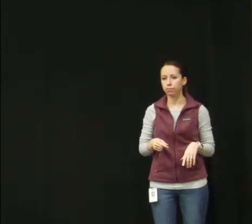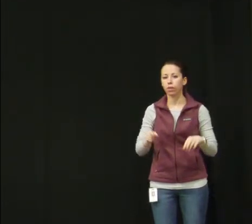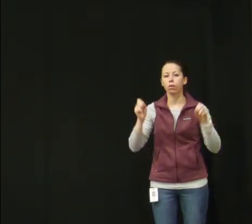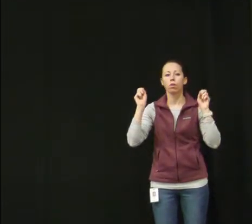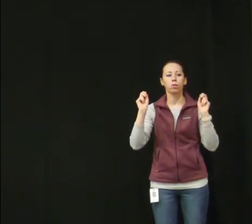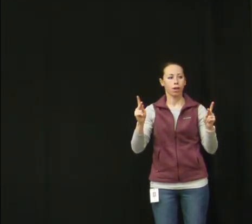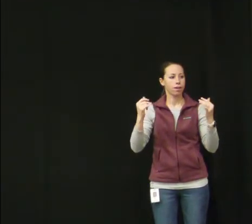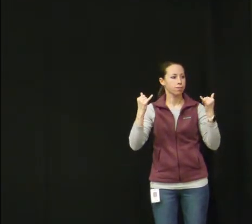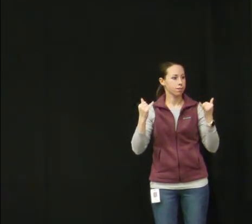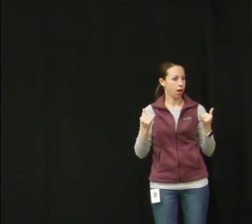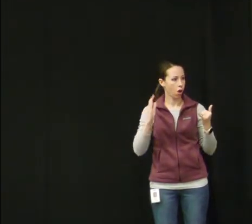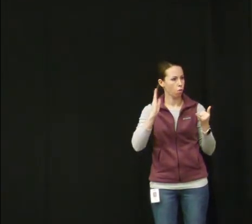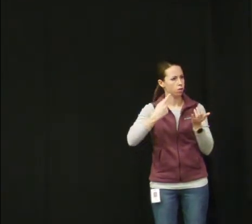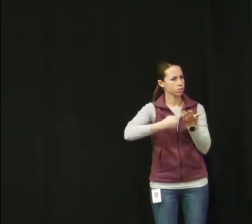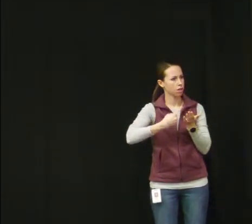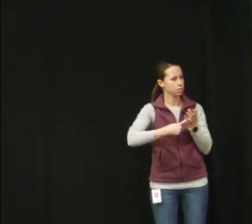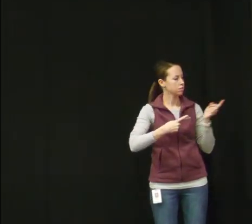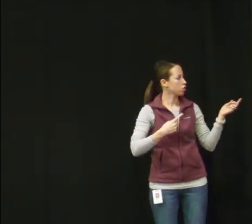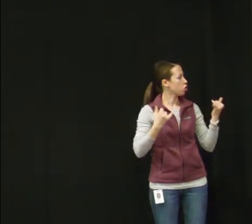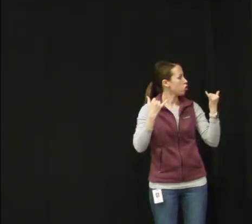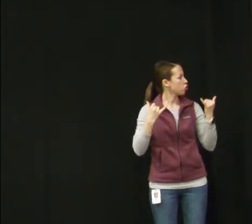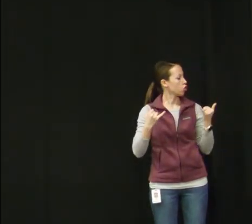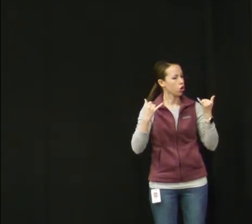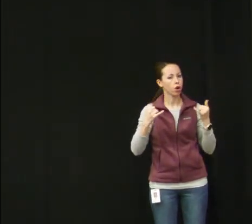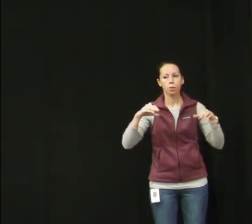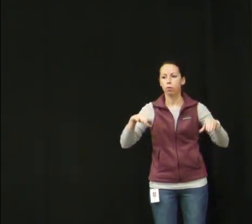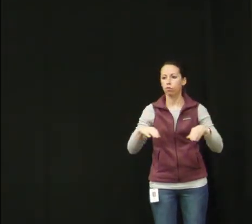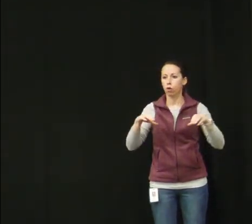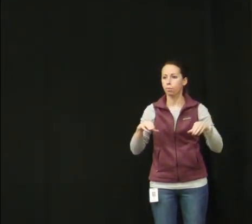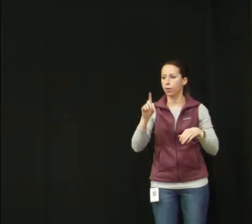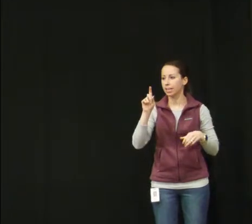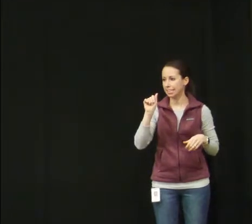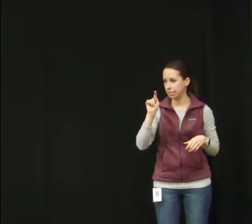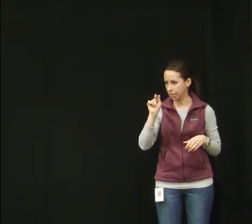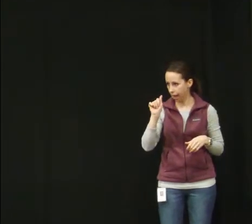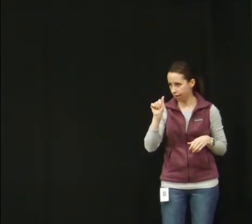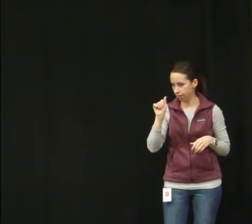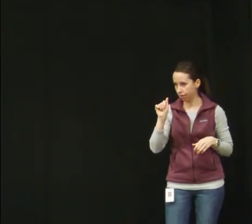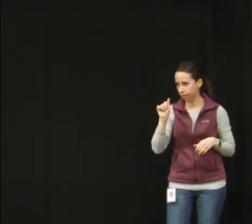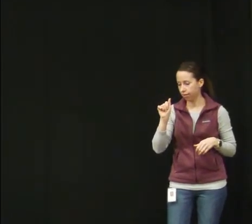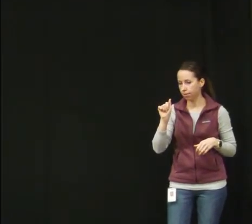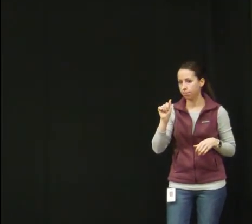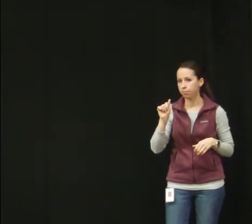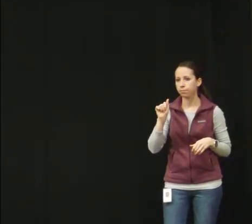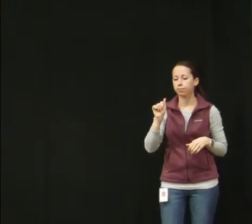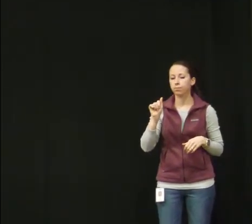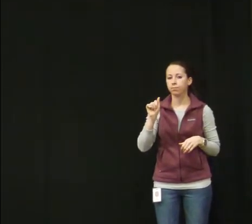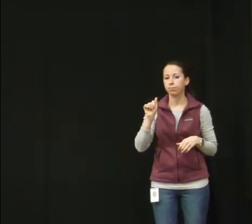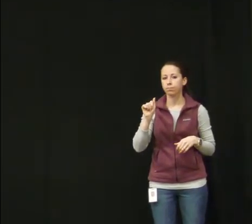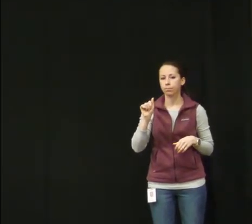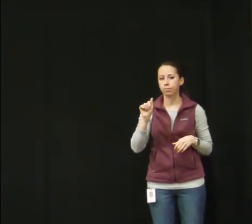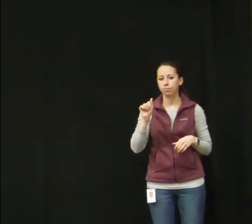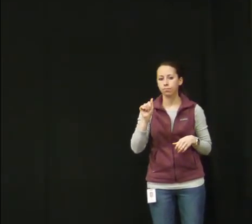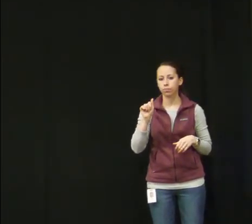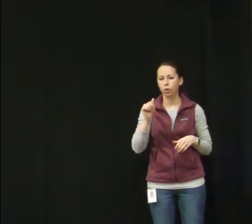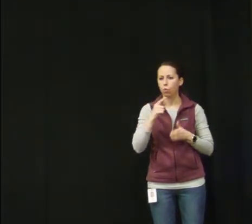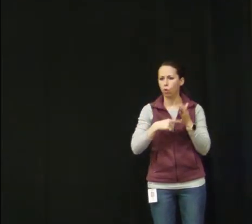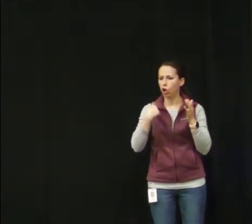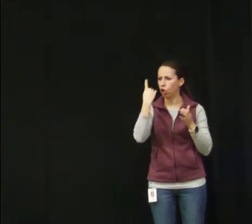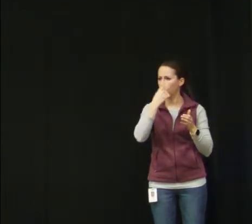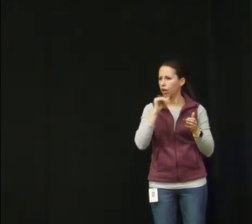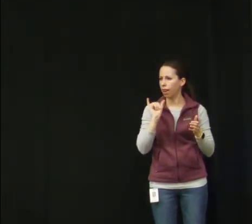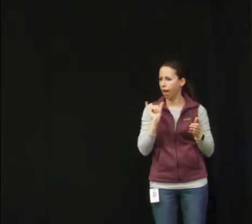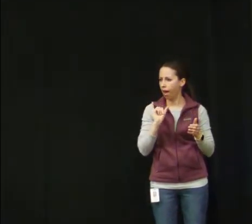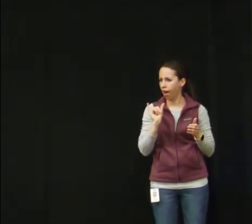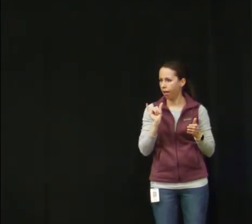all right. So now we're going to talk about their current performance data and just what that looks like and where we're getting it